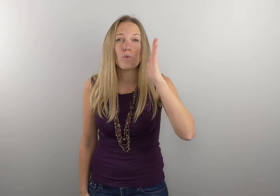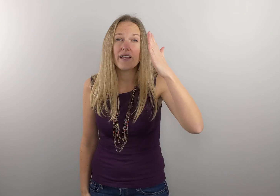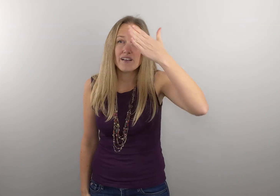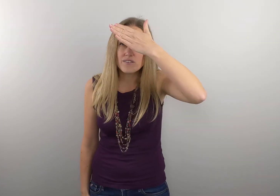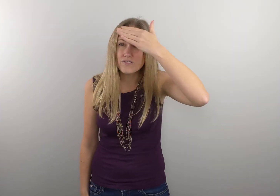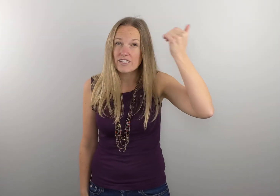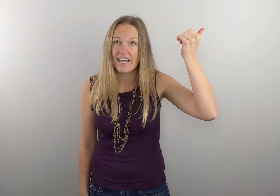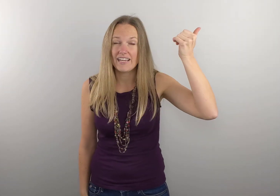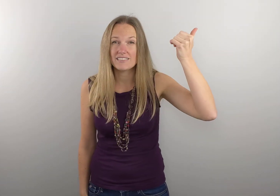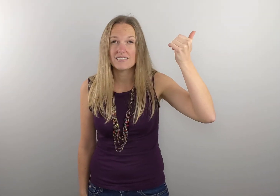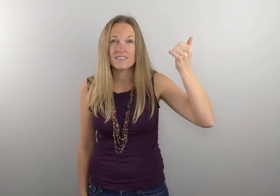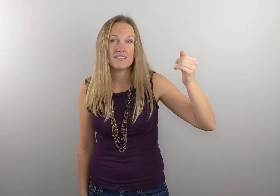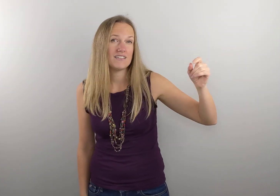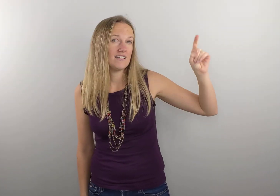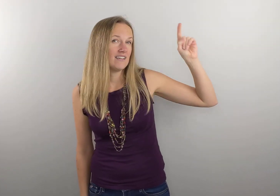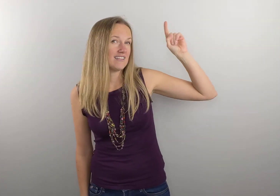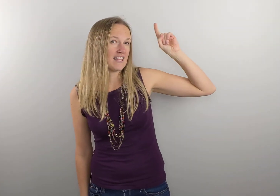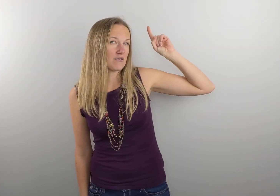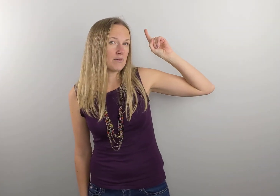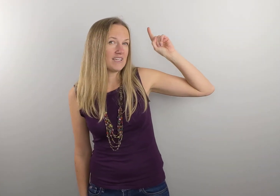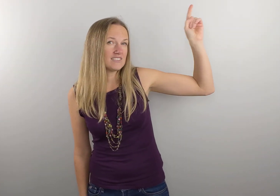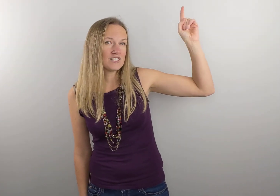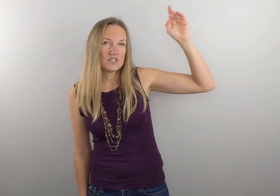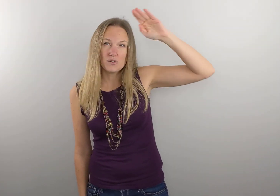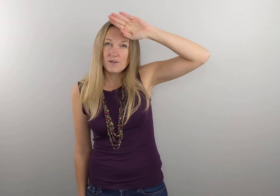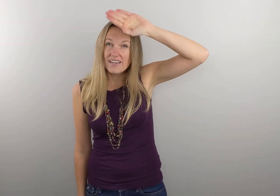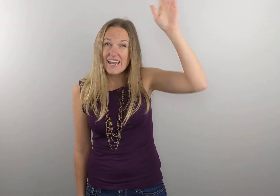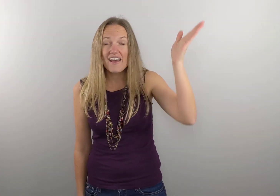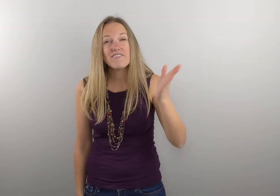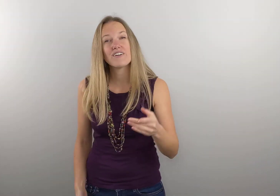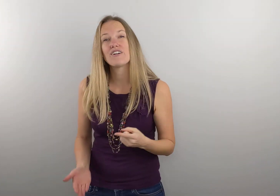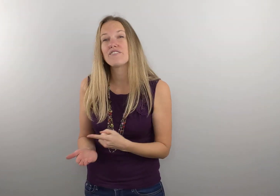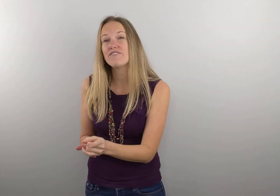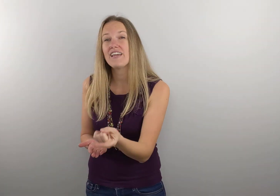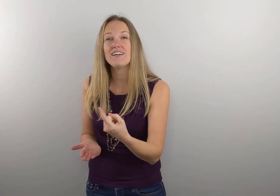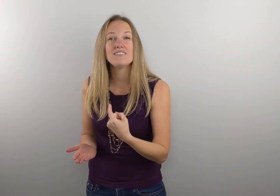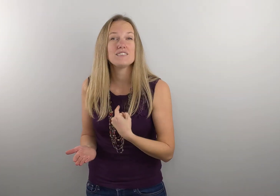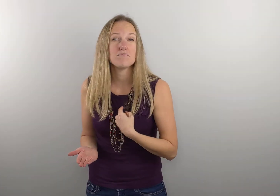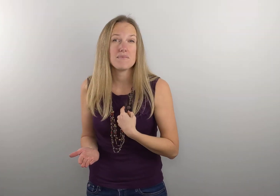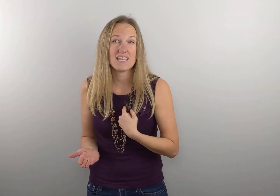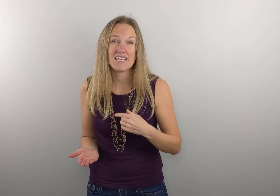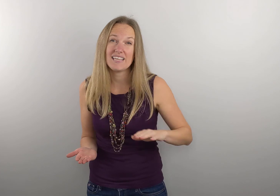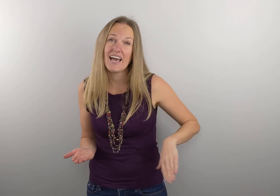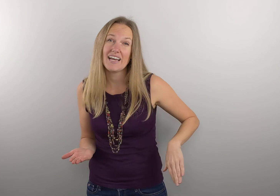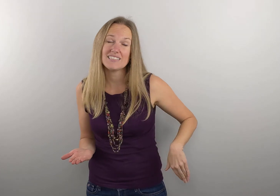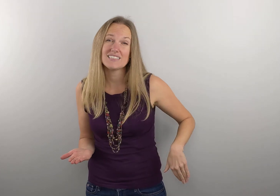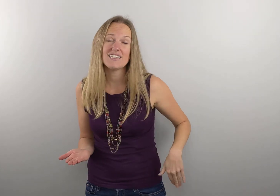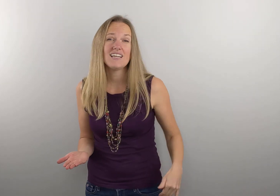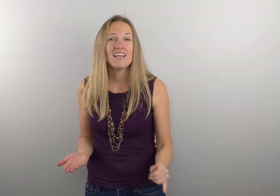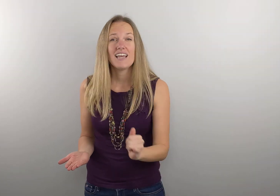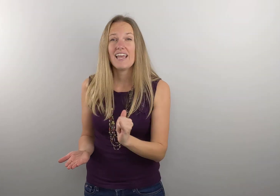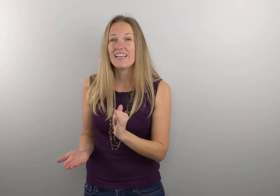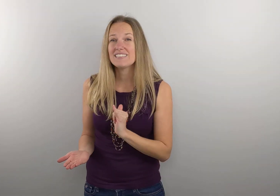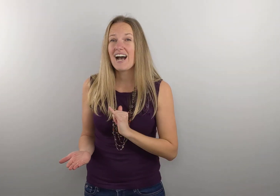will forget. And then that repeats. You never failed me yet, and